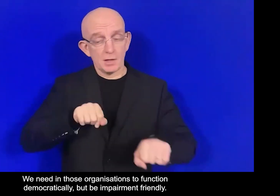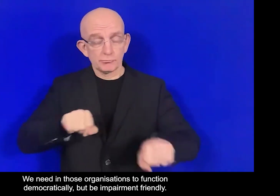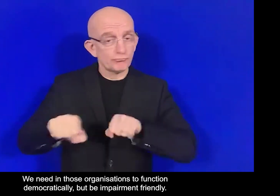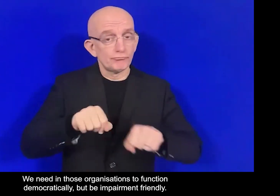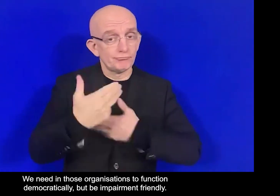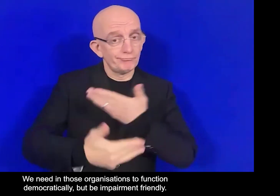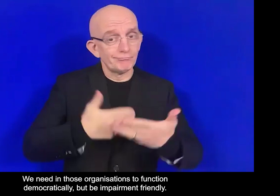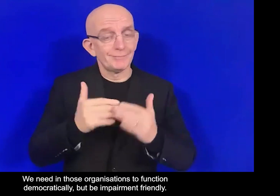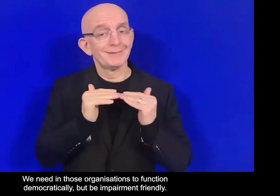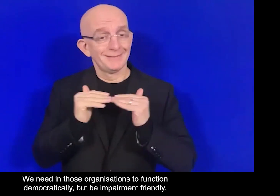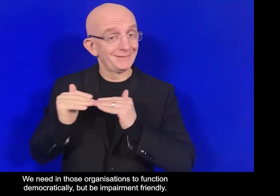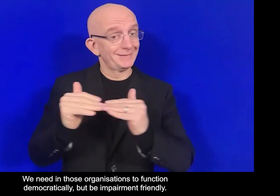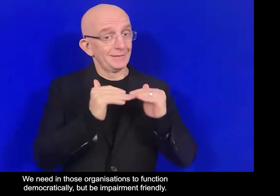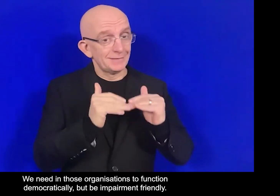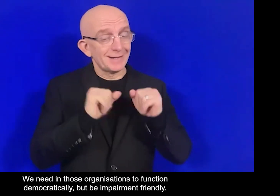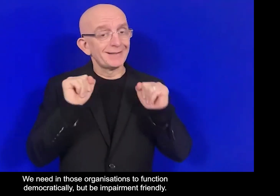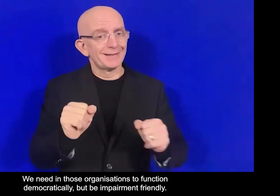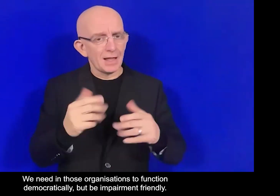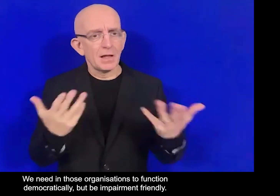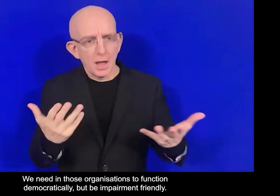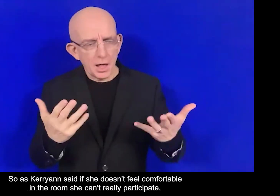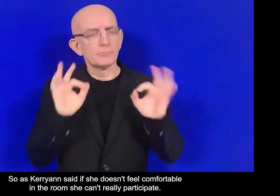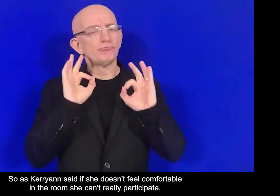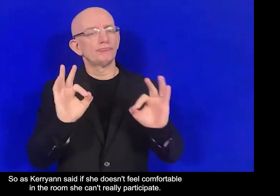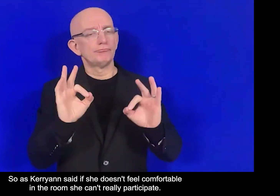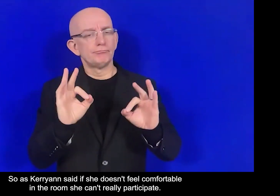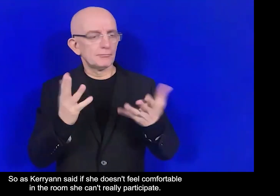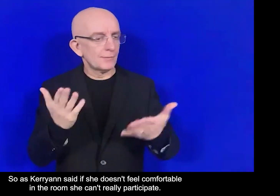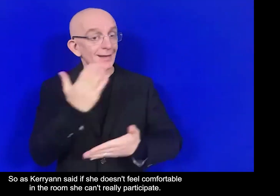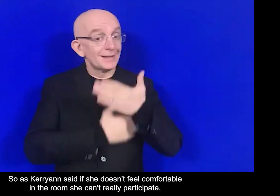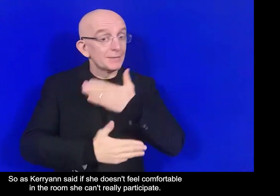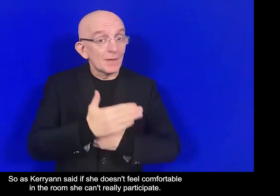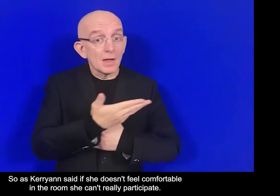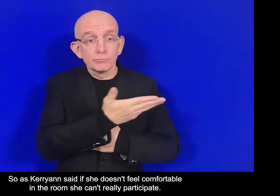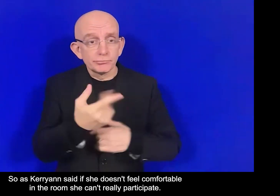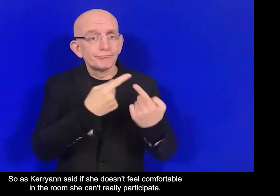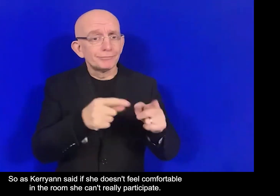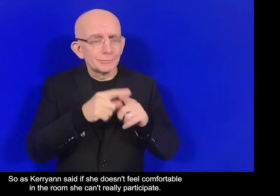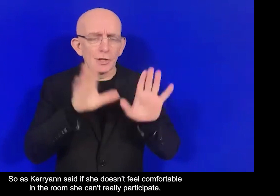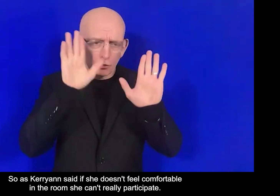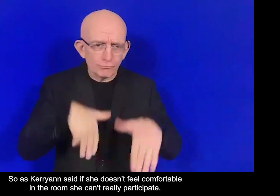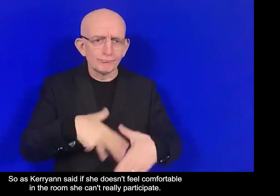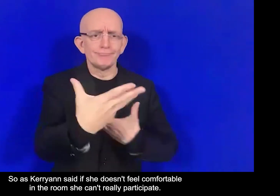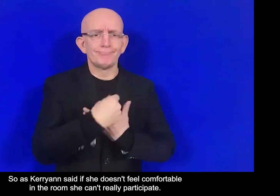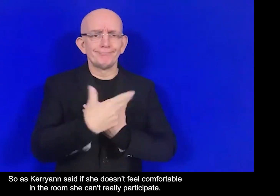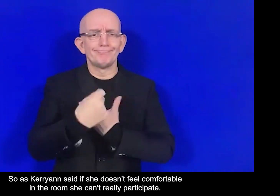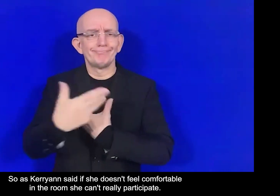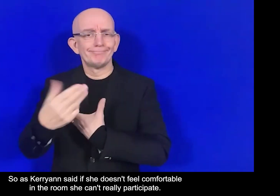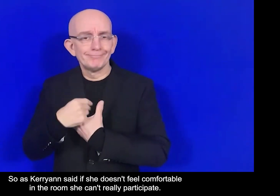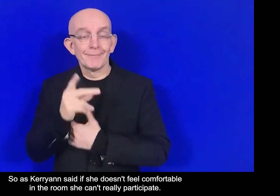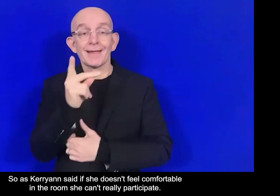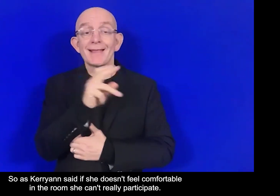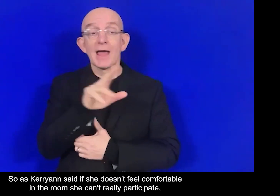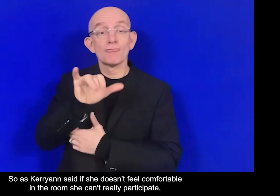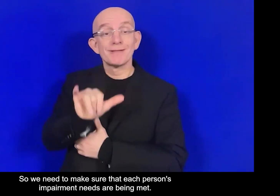democratically, but be impairment friendly. So as Carrie-Anne said, if she doesn't feel comfortable in the room, she can't